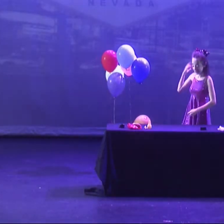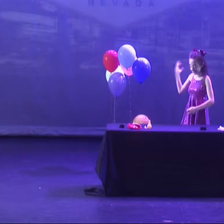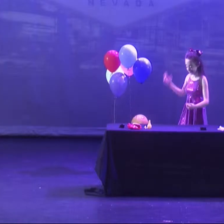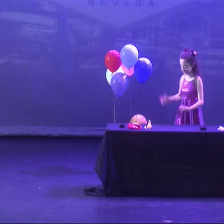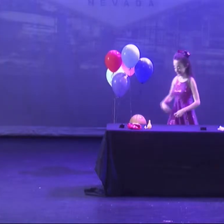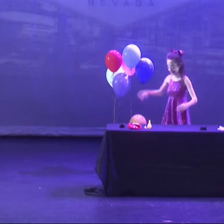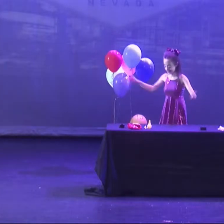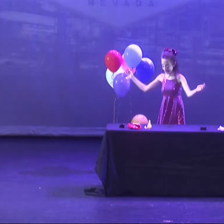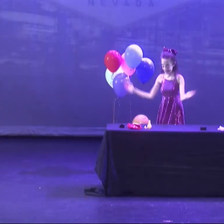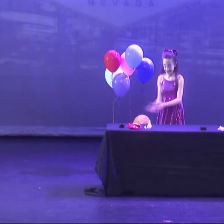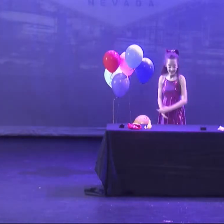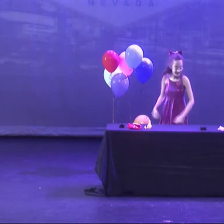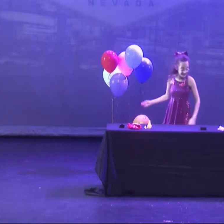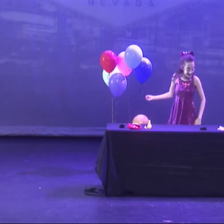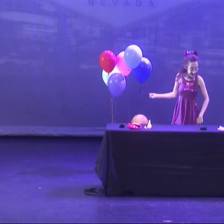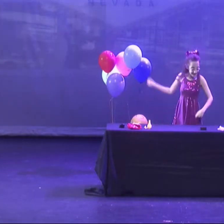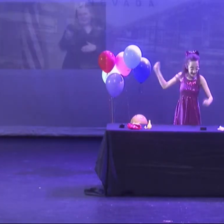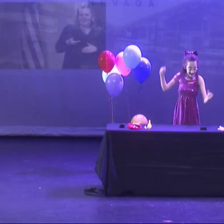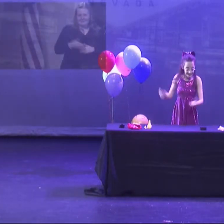Understated entrance.